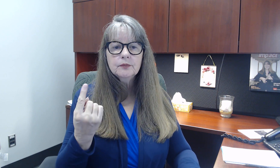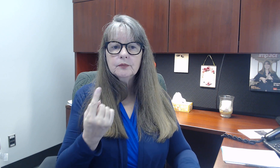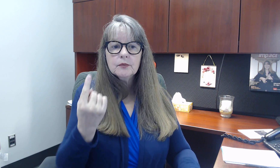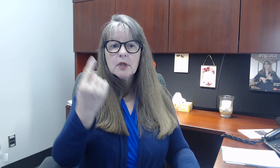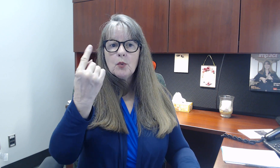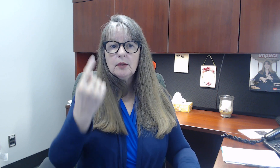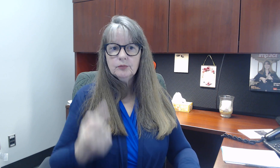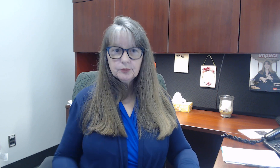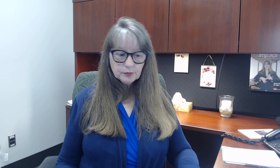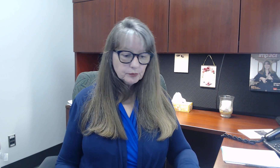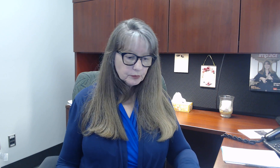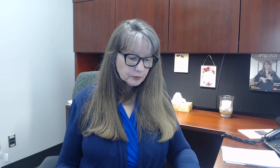Someone.